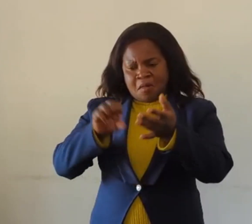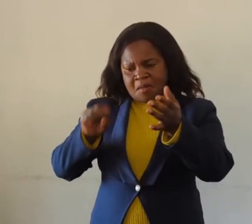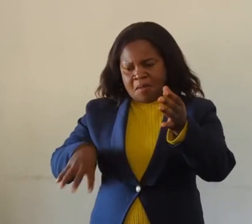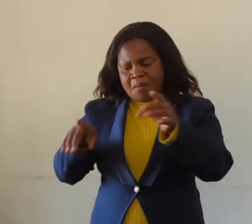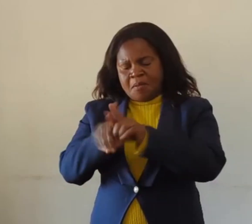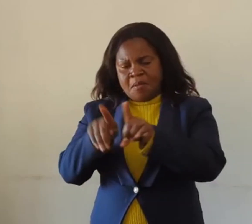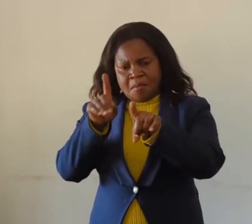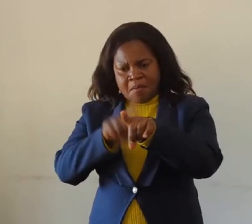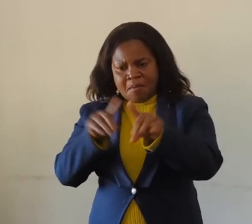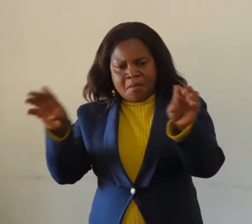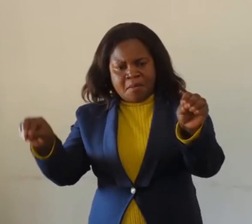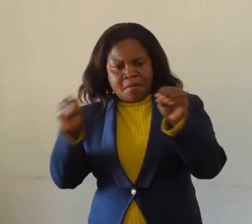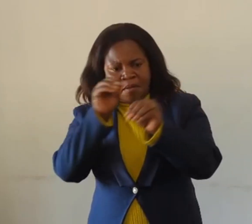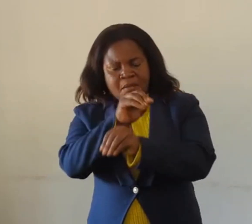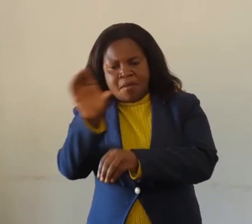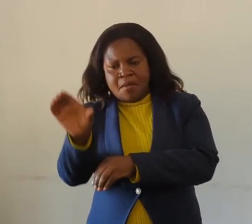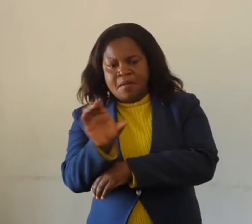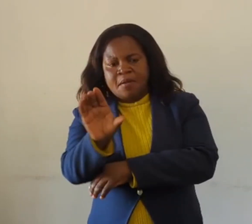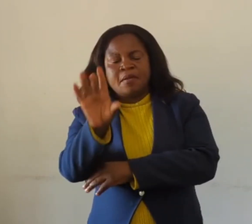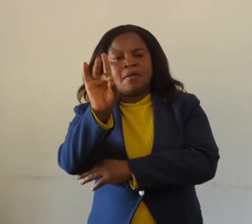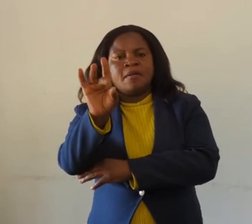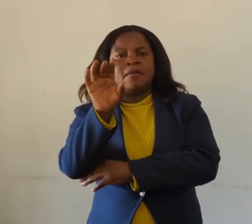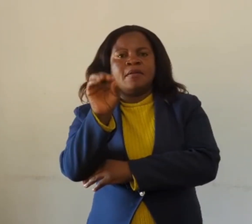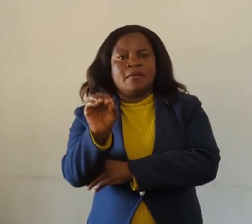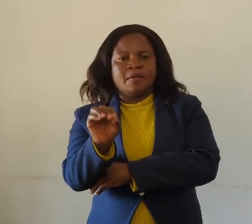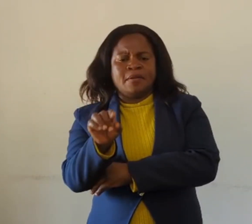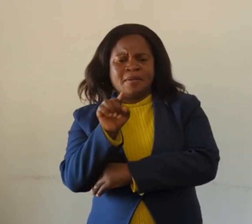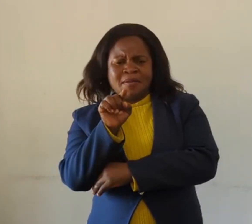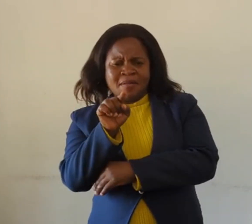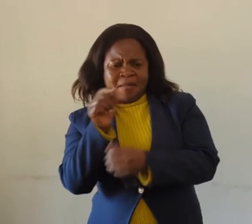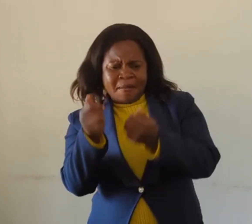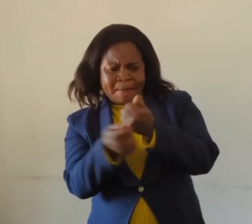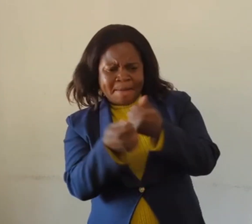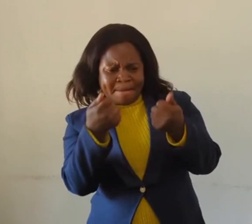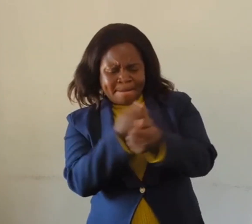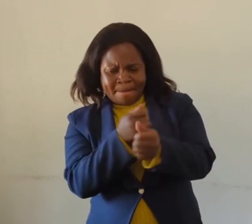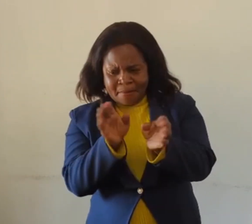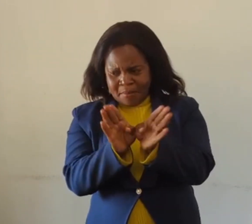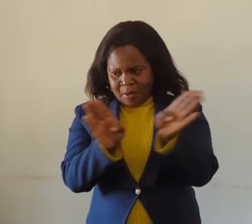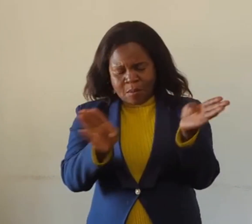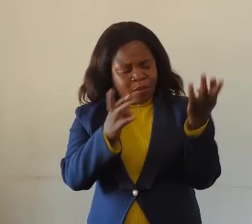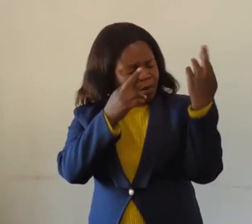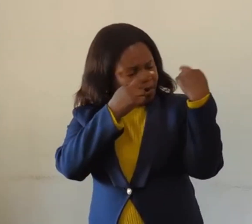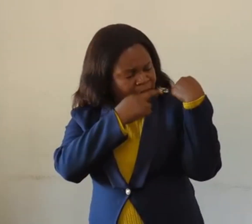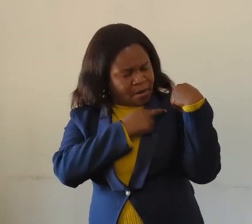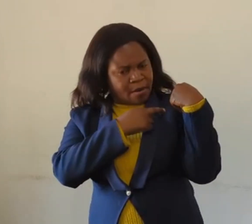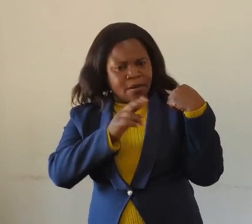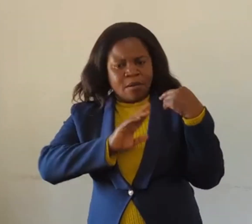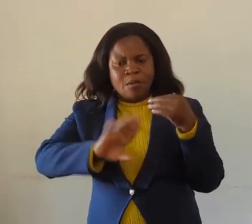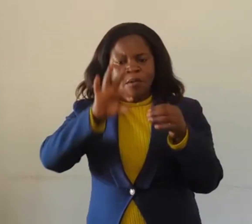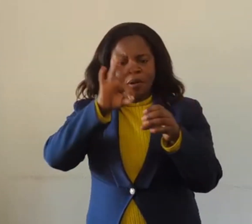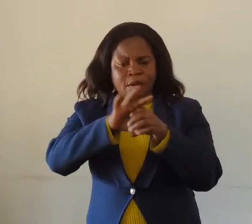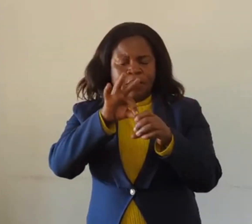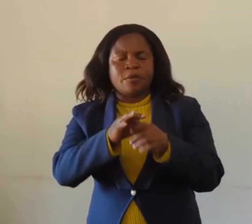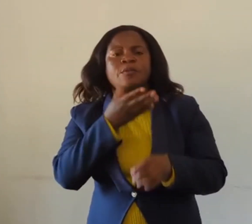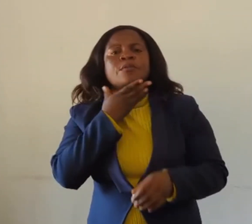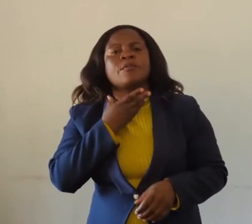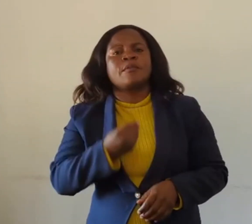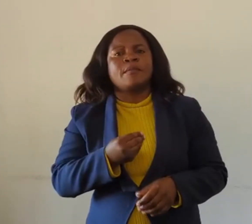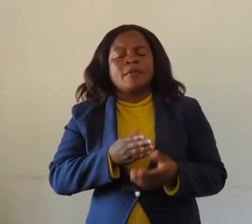80. The amendment broadens the responsibility of the Electoral Commission by requiring it